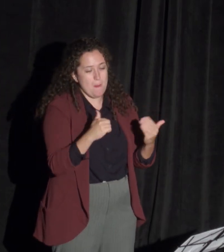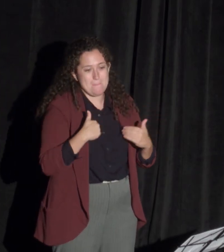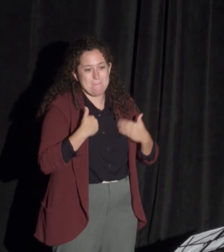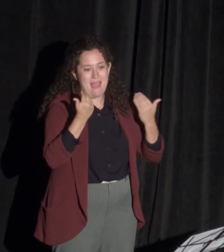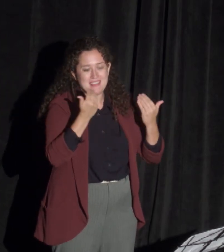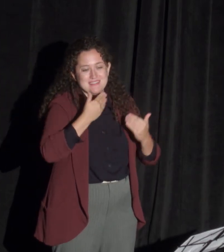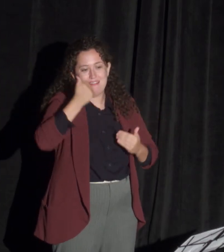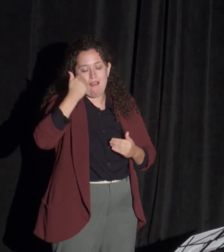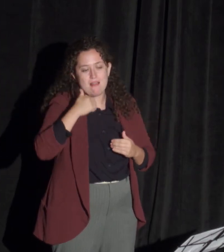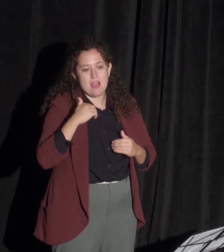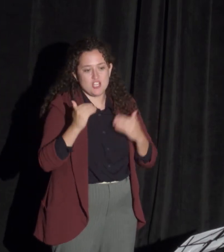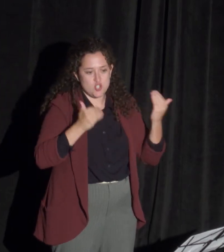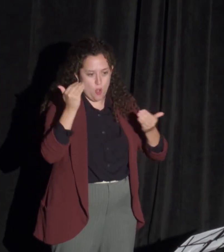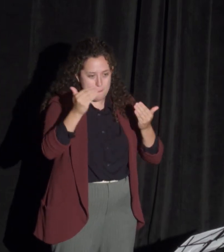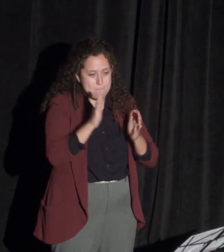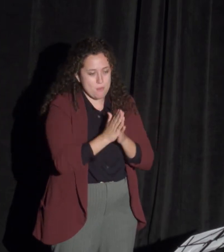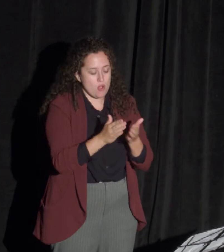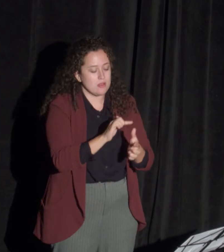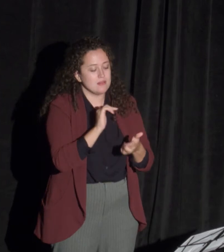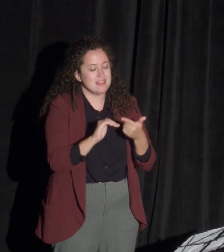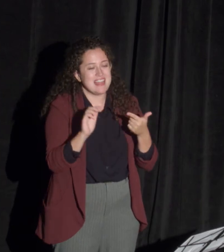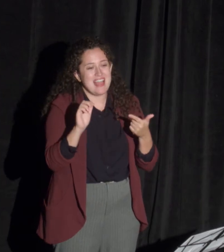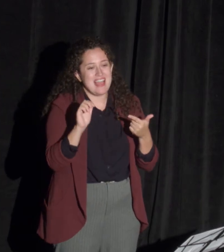and Astounding Award for Best New Writer.